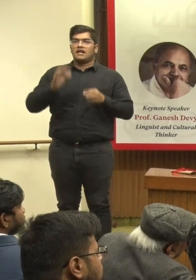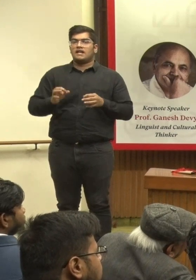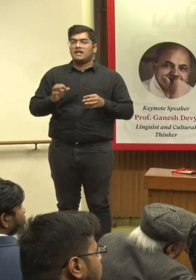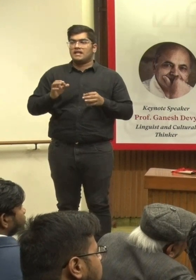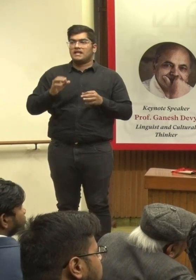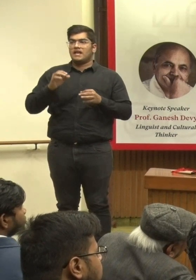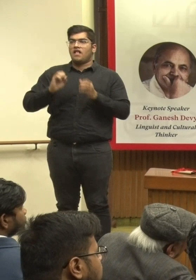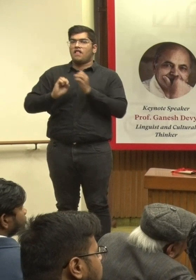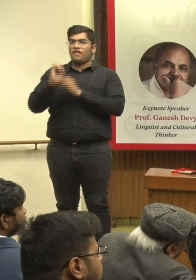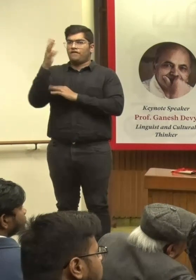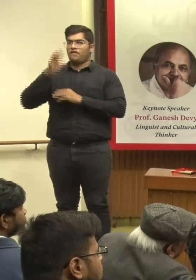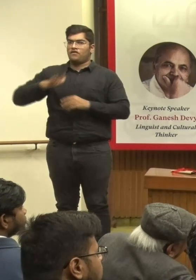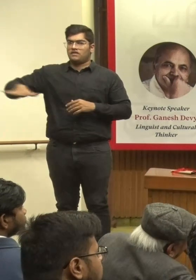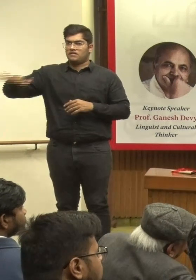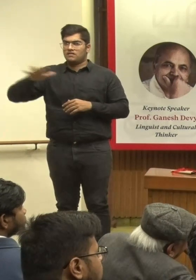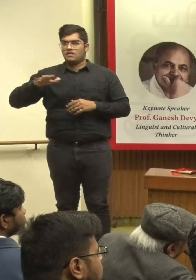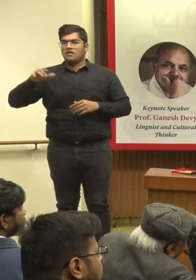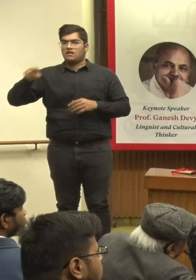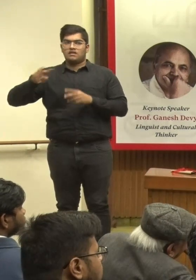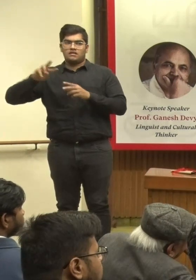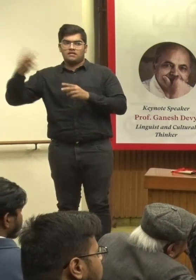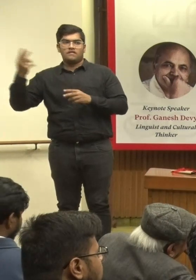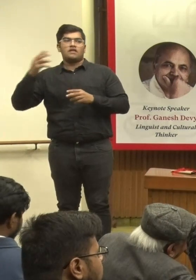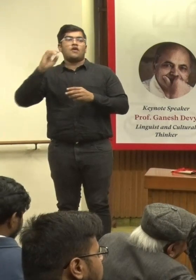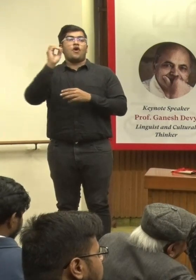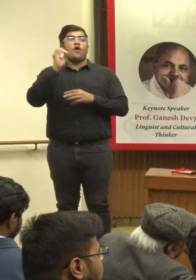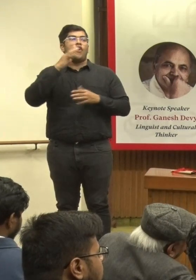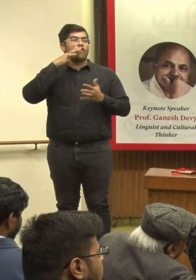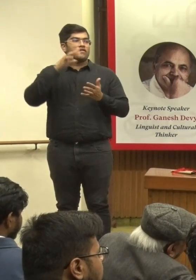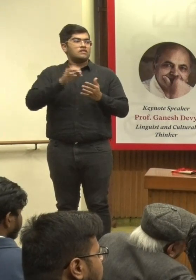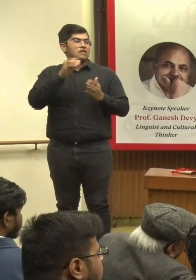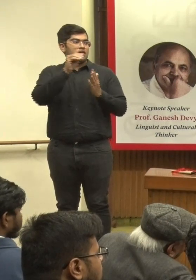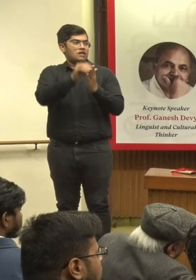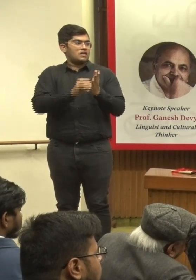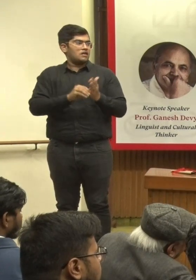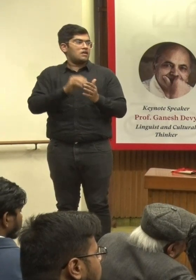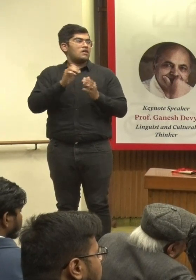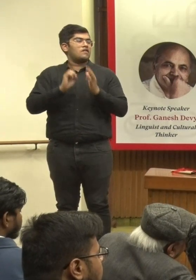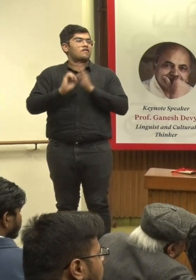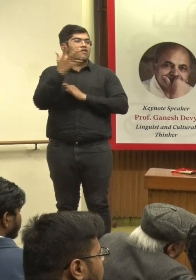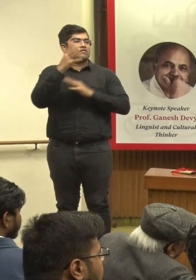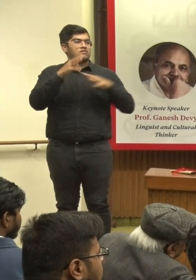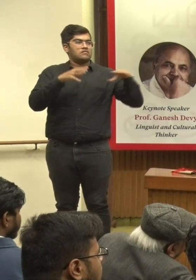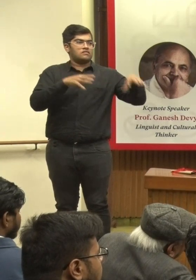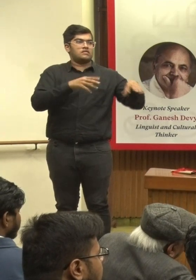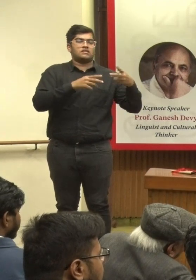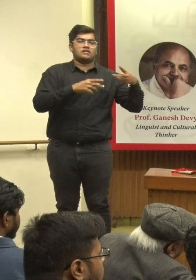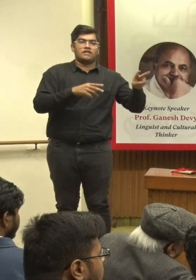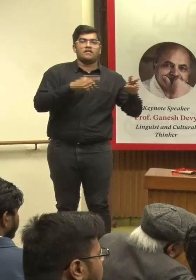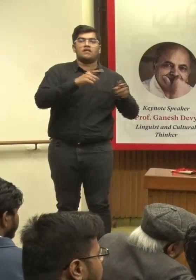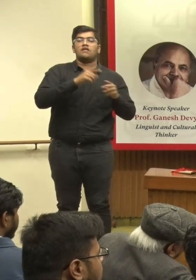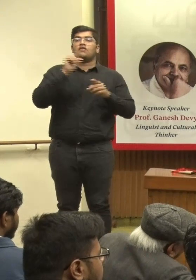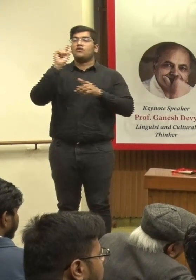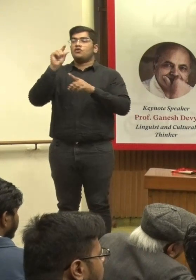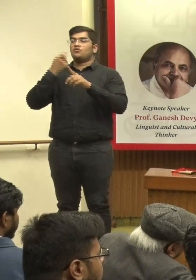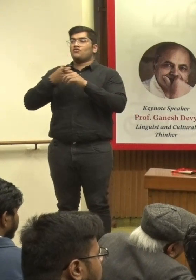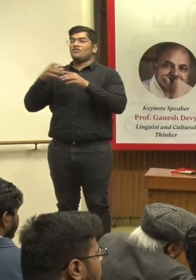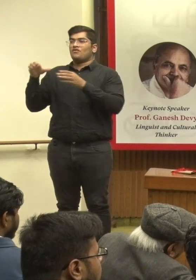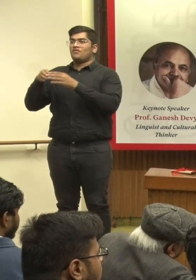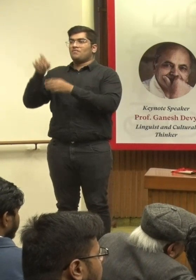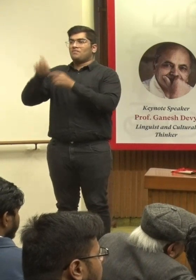from an official forest, as all of us know. The British retaliated and created their own